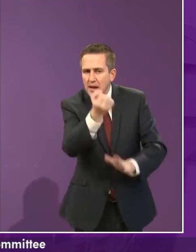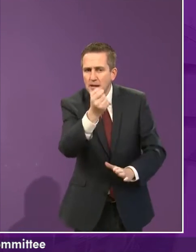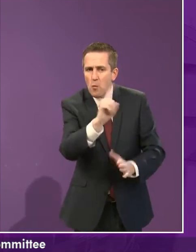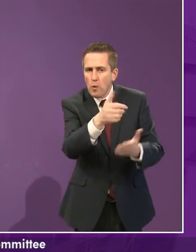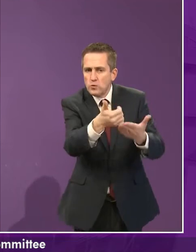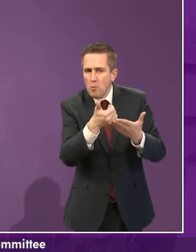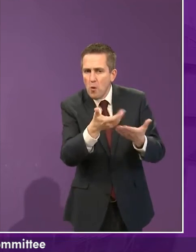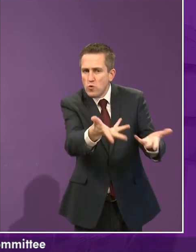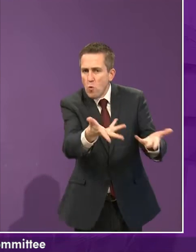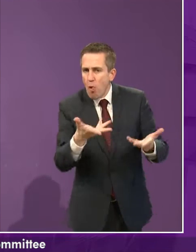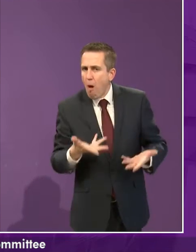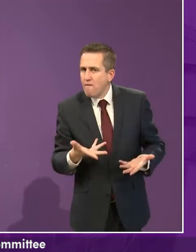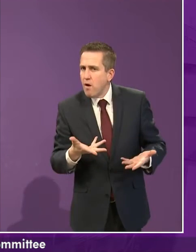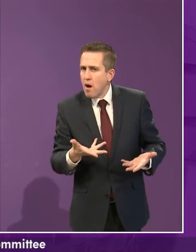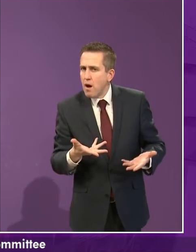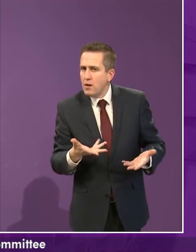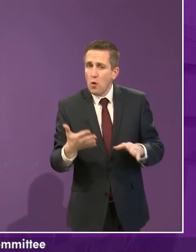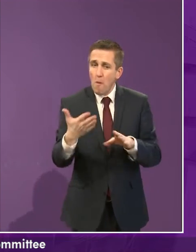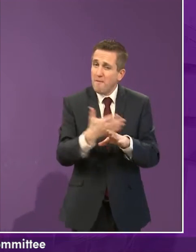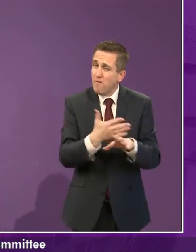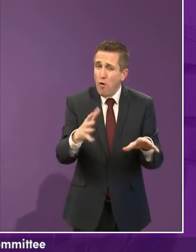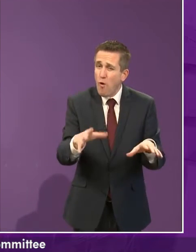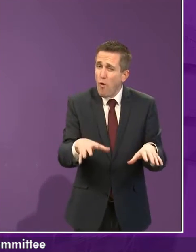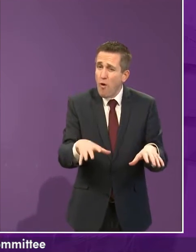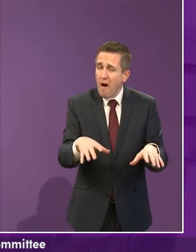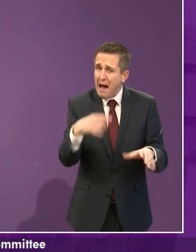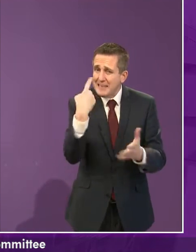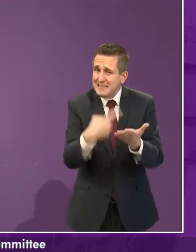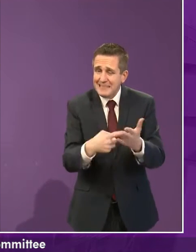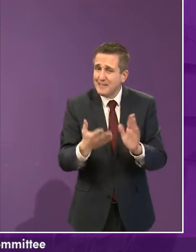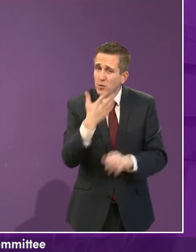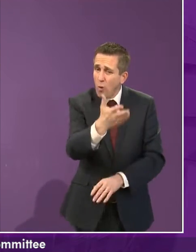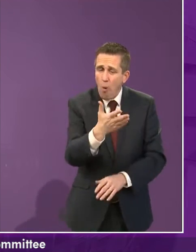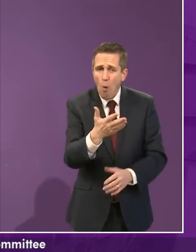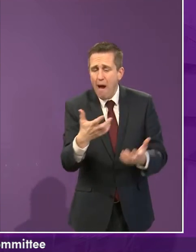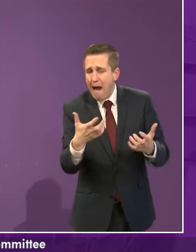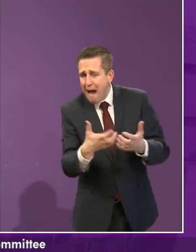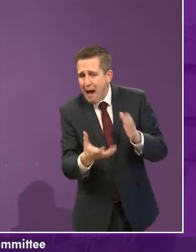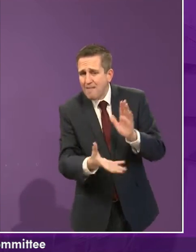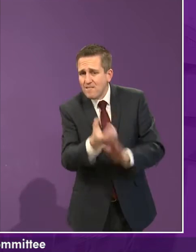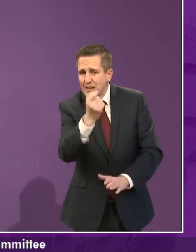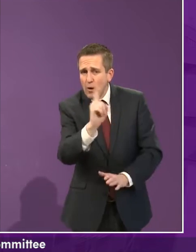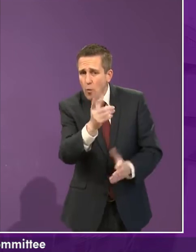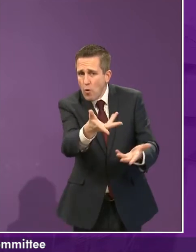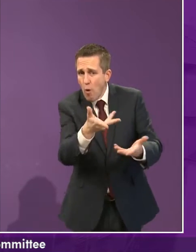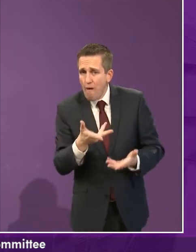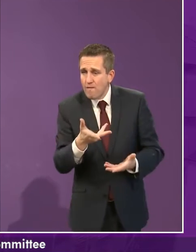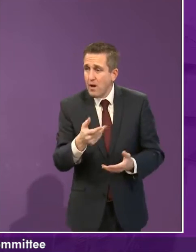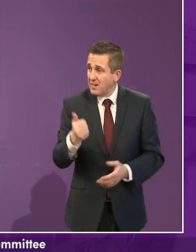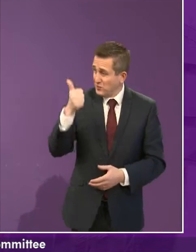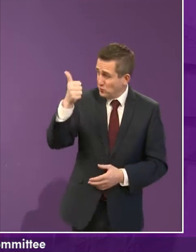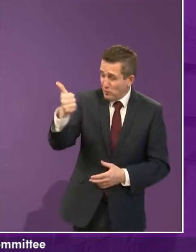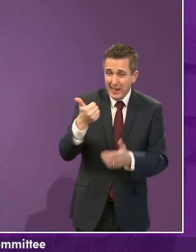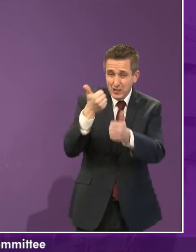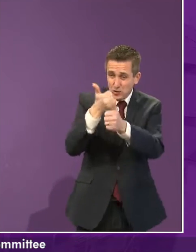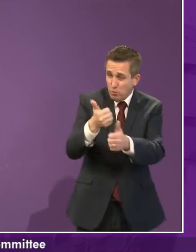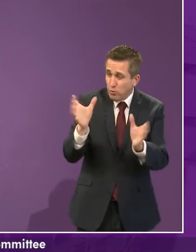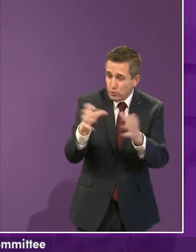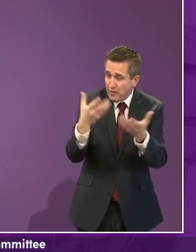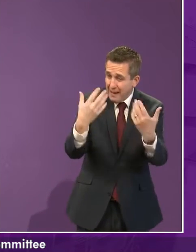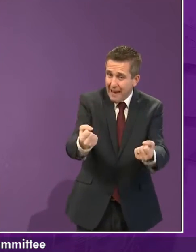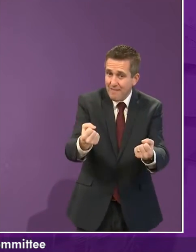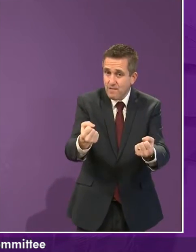offer me before I even begin the journey of trying? I mean, all these support services are great, but it's kind of after the event,